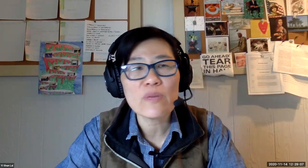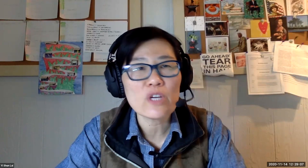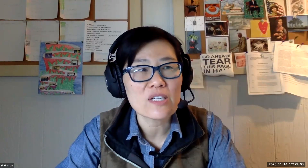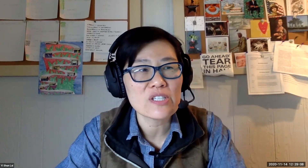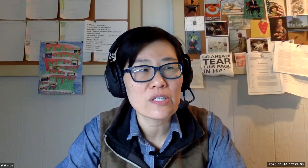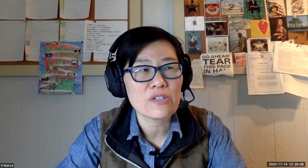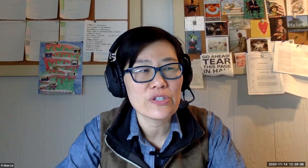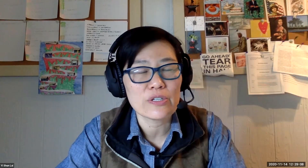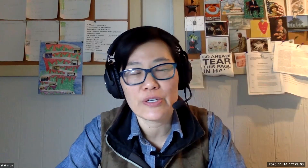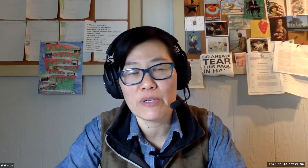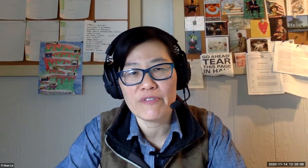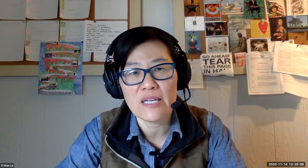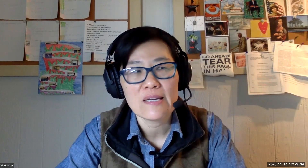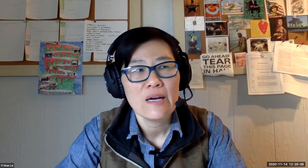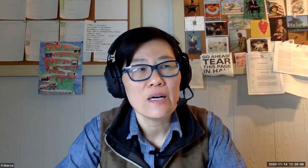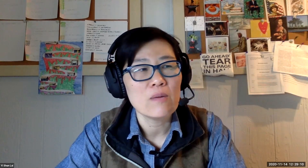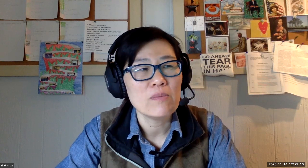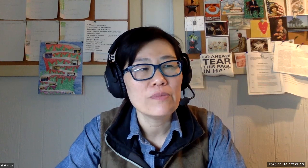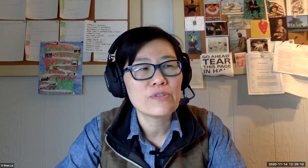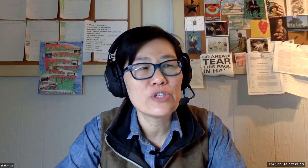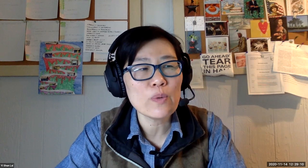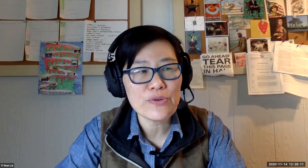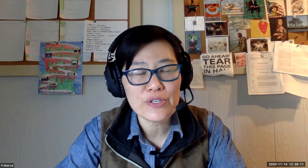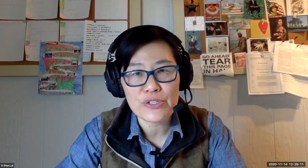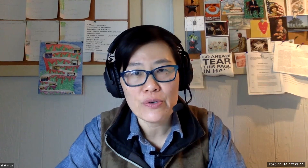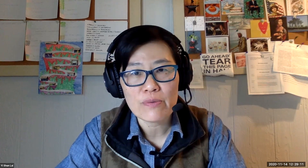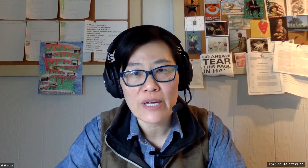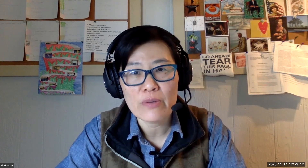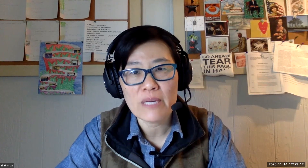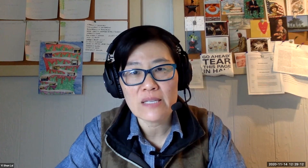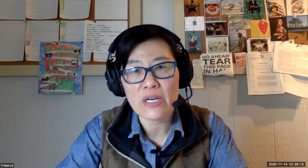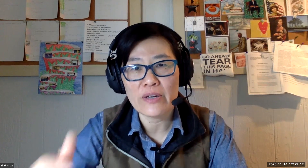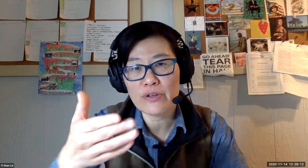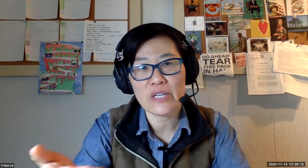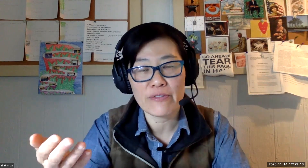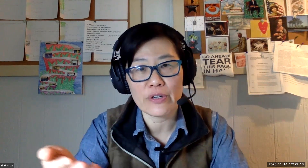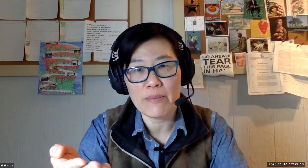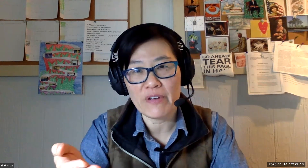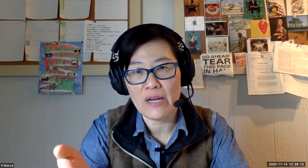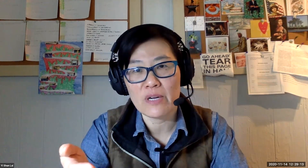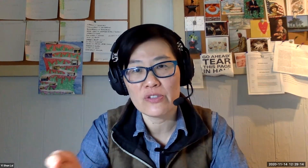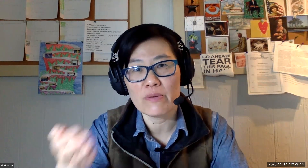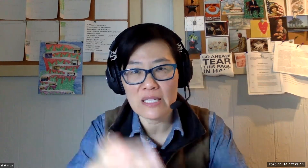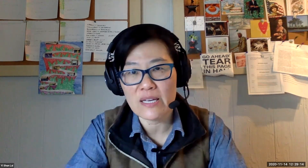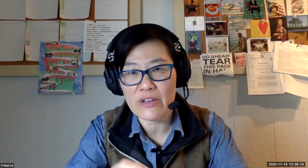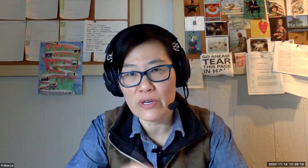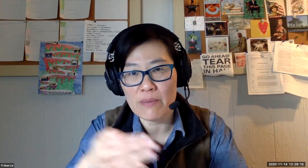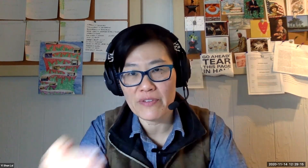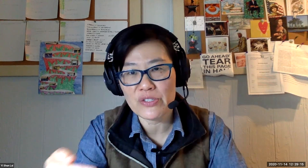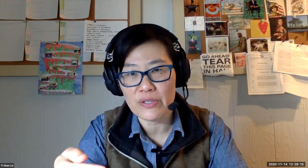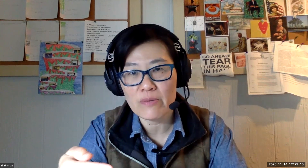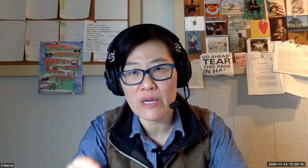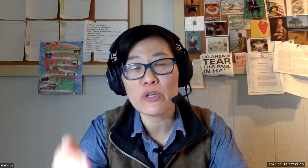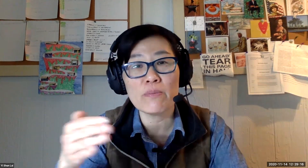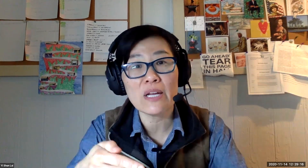So with regards to your bona fides, do what you can do, right? You might say, I know you're studying for your MFA, right? So you might say that you're an